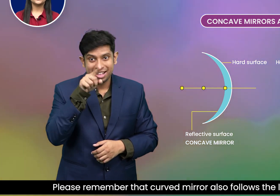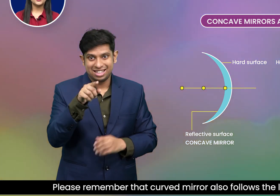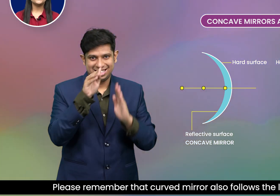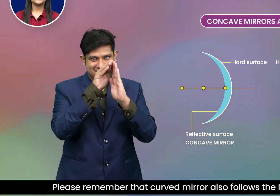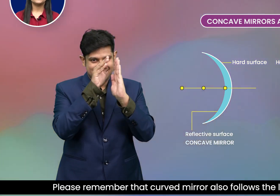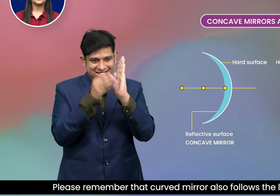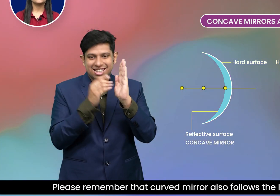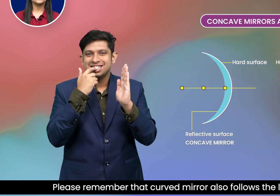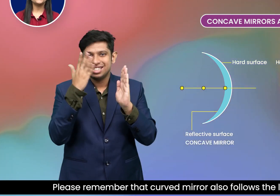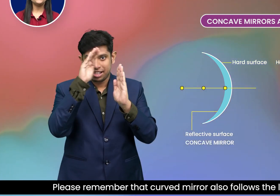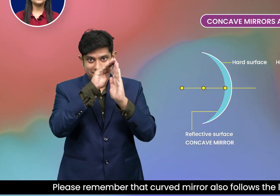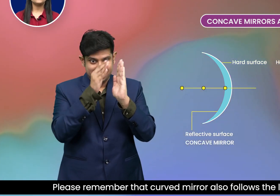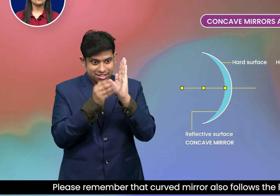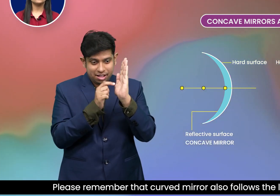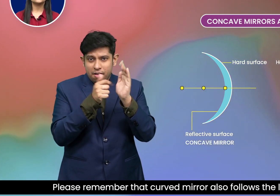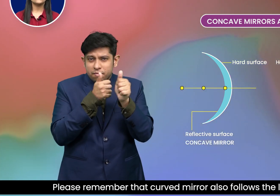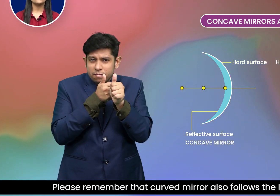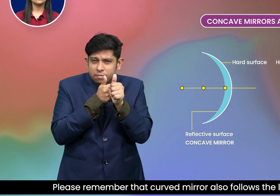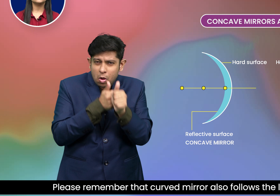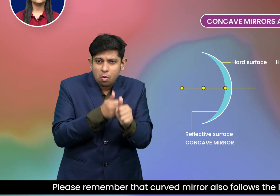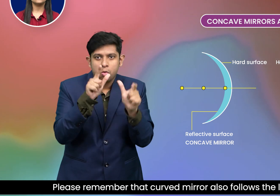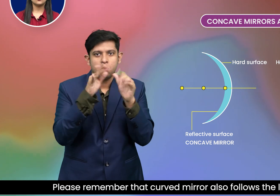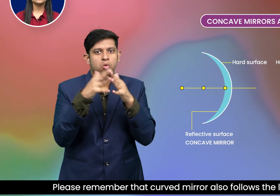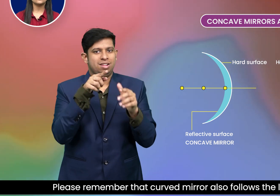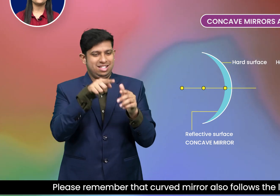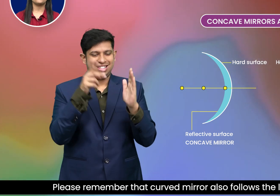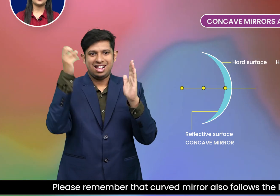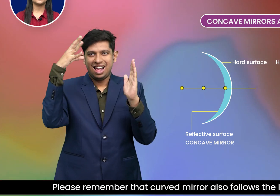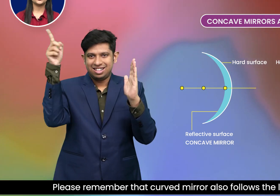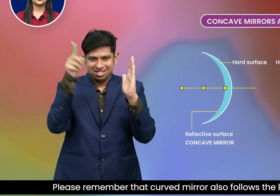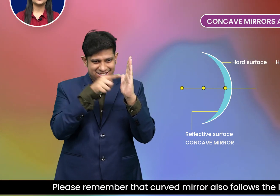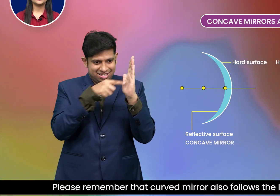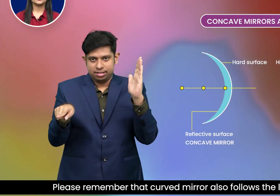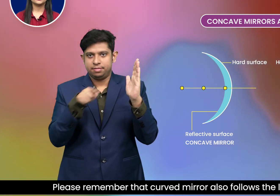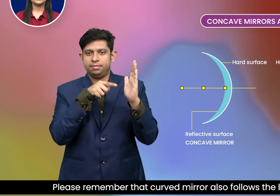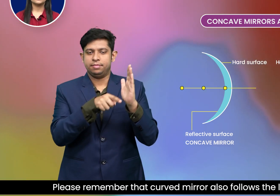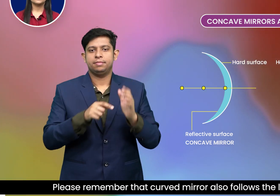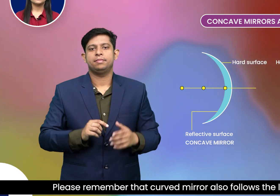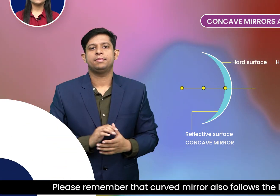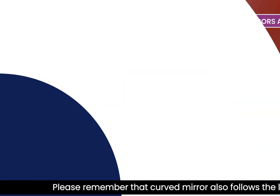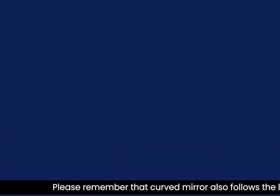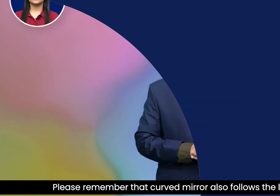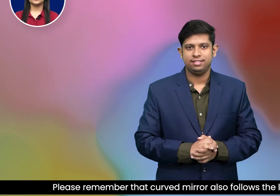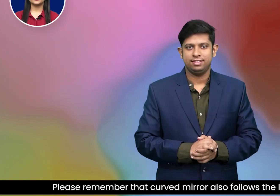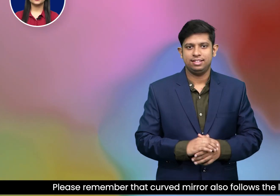Please remember that curved mirror also follows the laws of reflection.